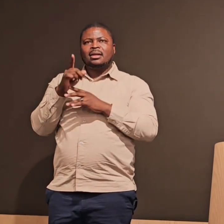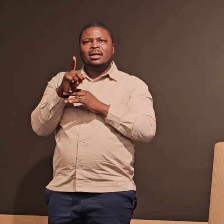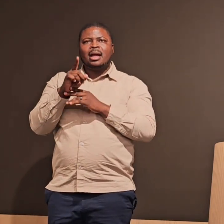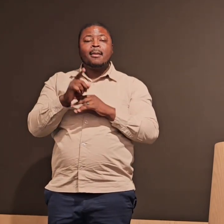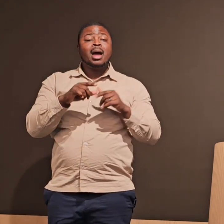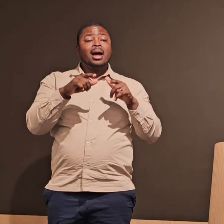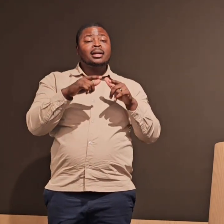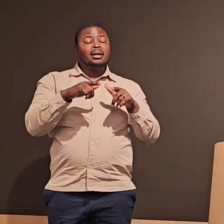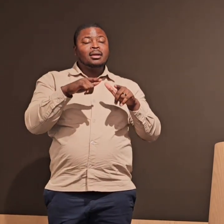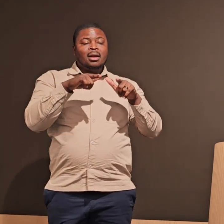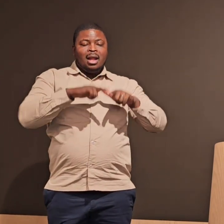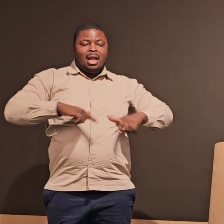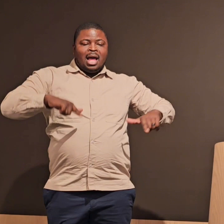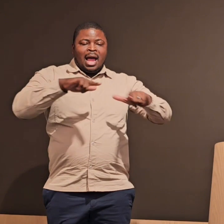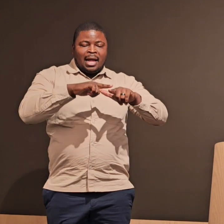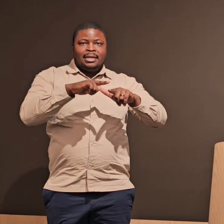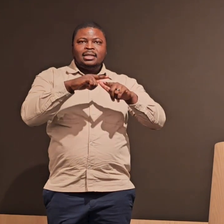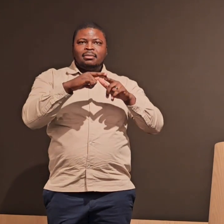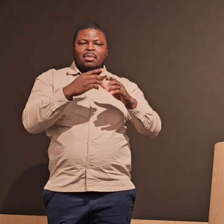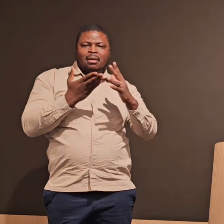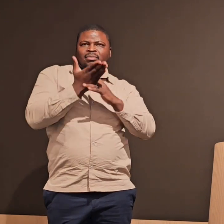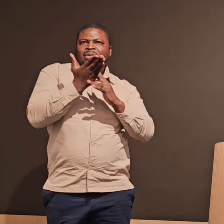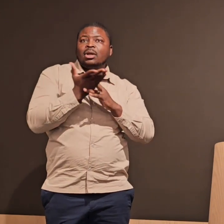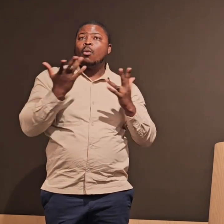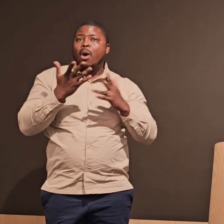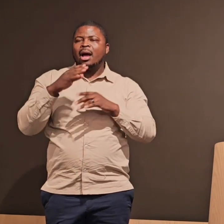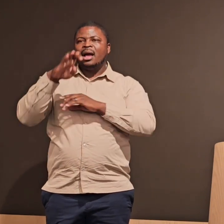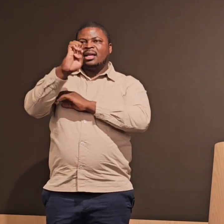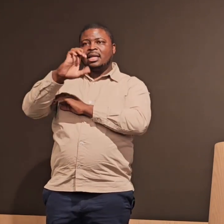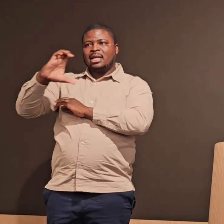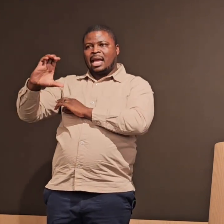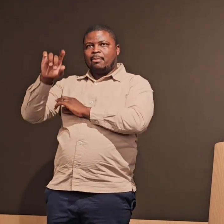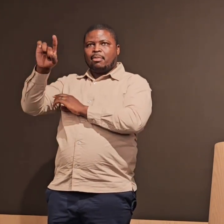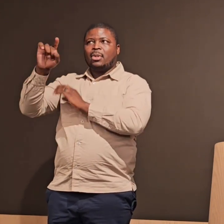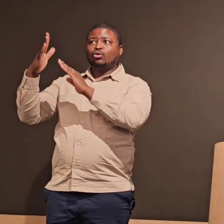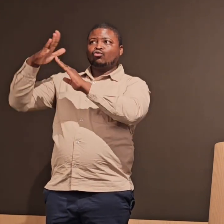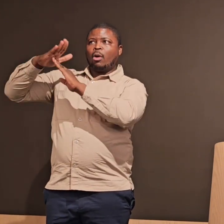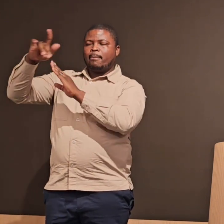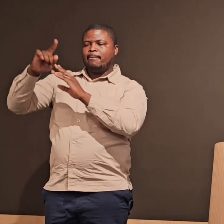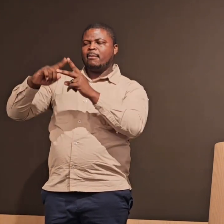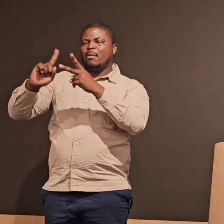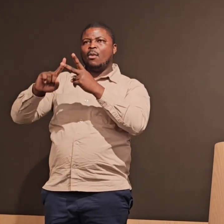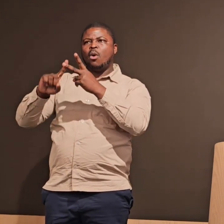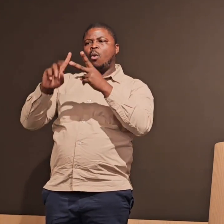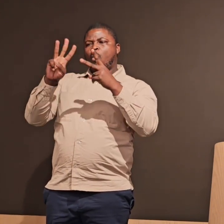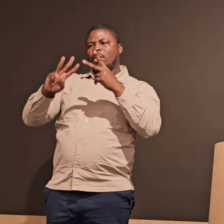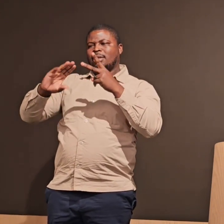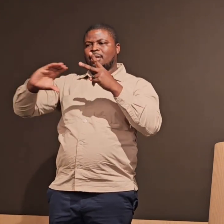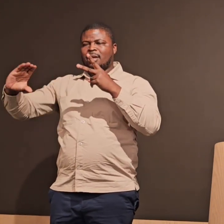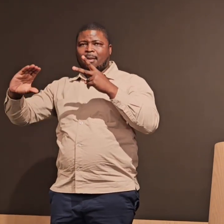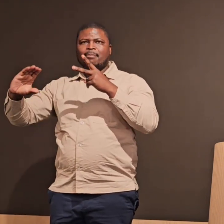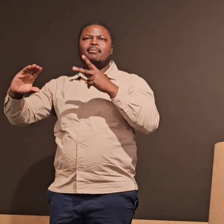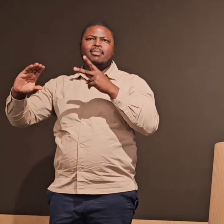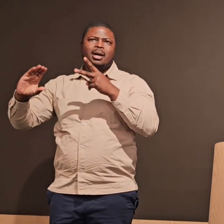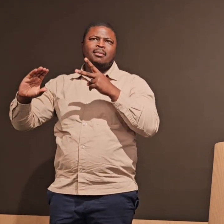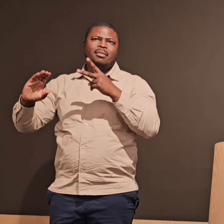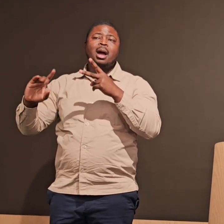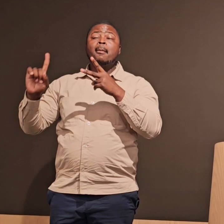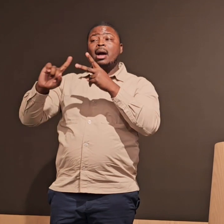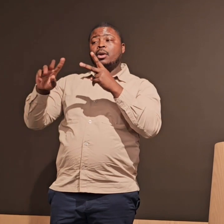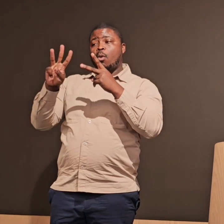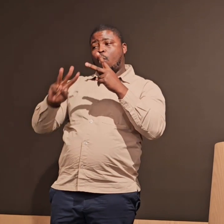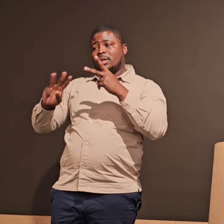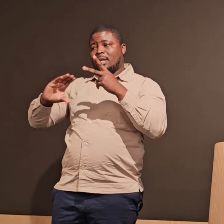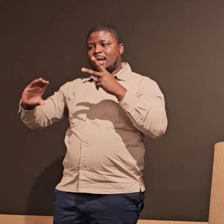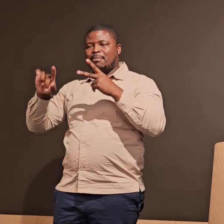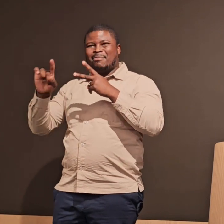we saw Eastern Cape leading there, with Western Cape having very limited